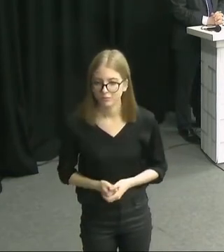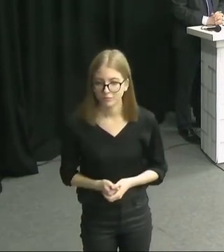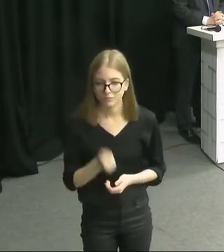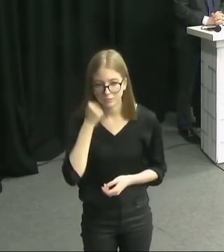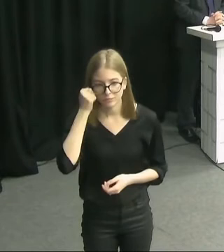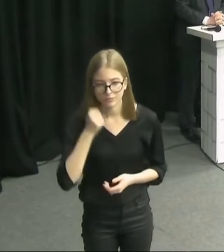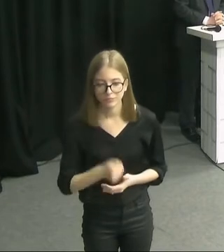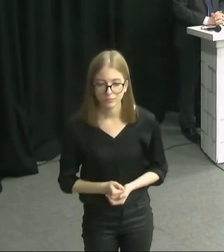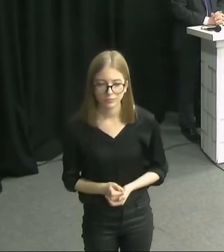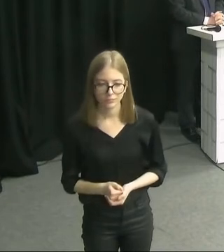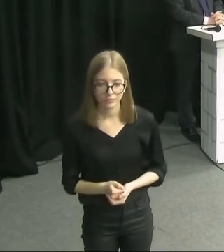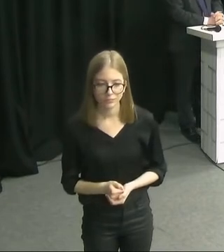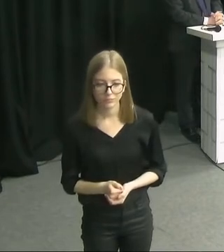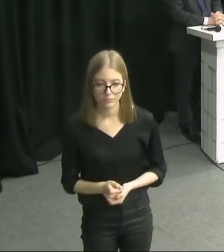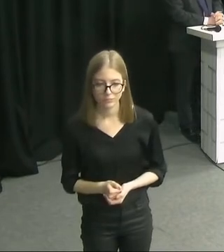Well,